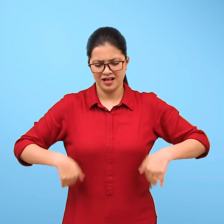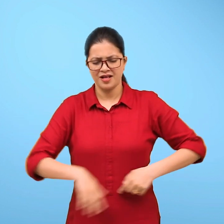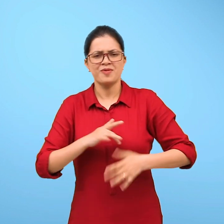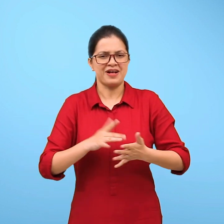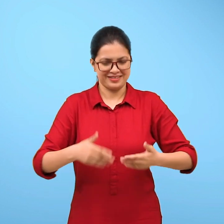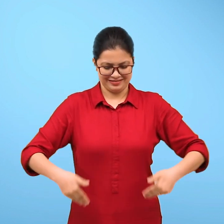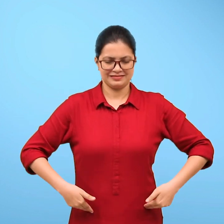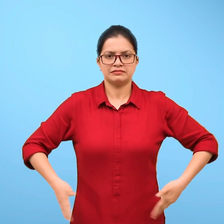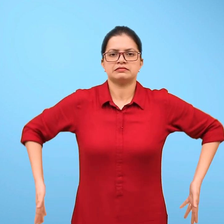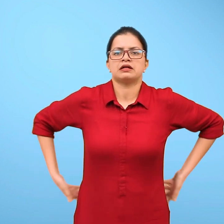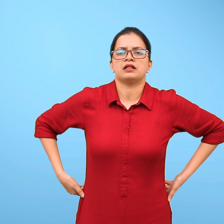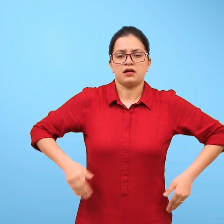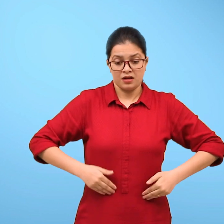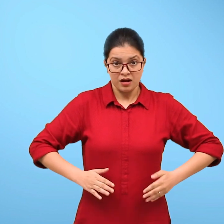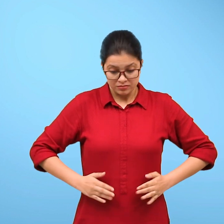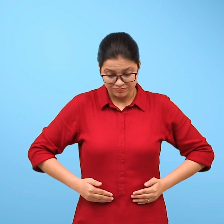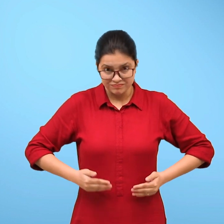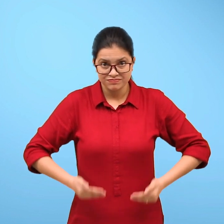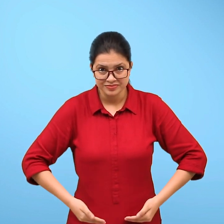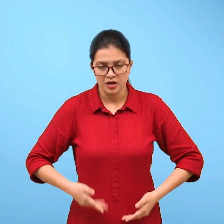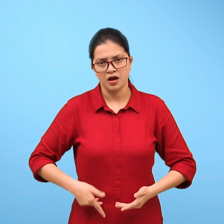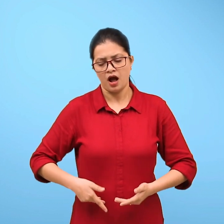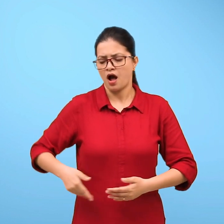They enclose the portion of your body below the stomach.